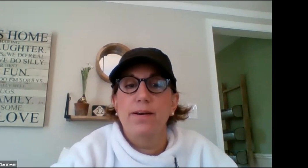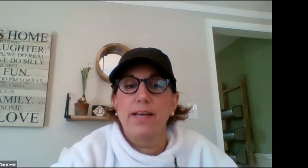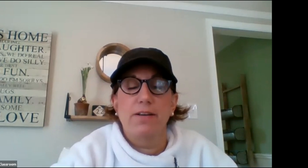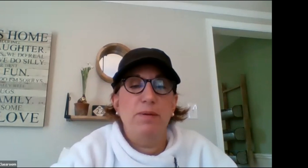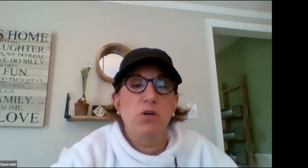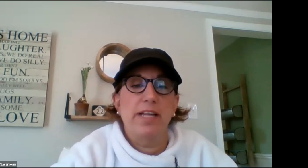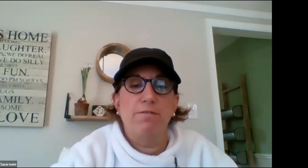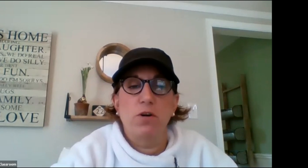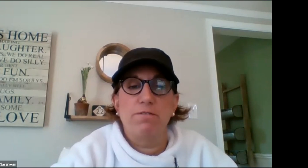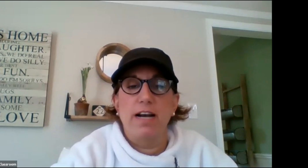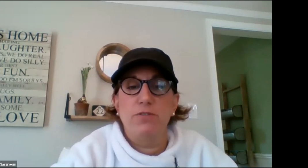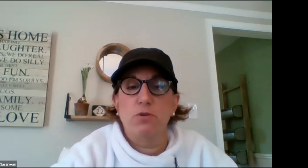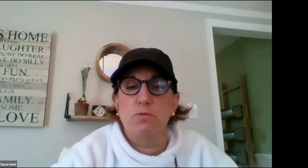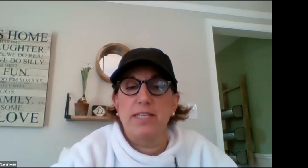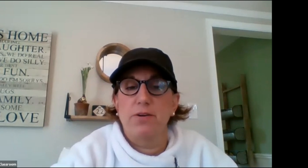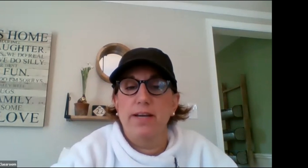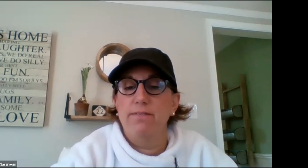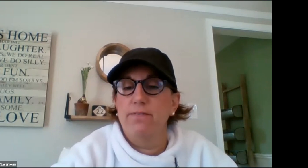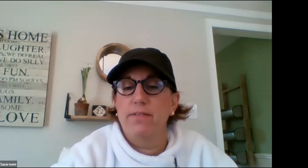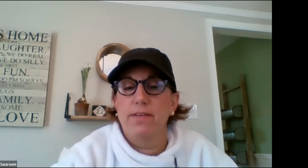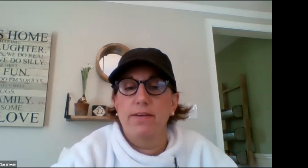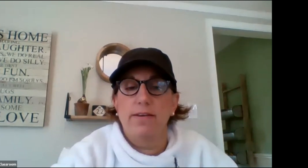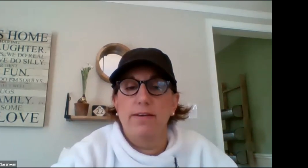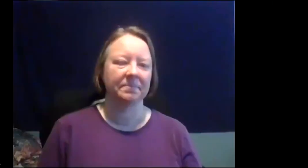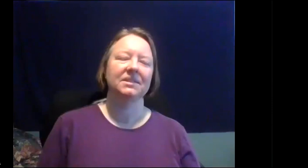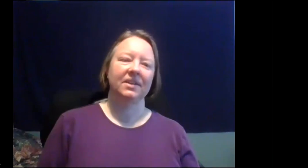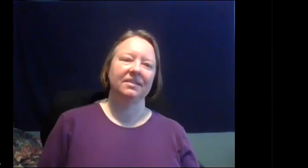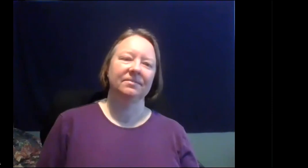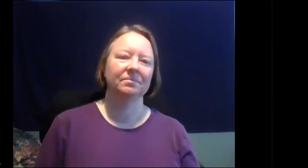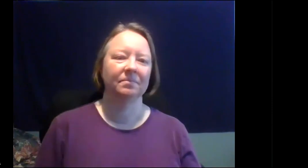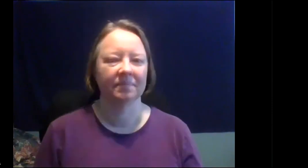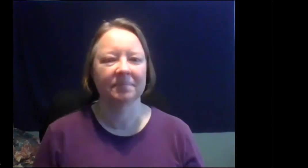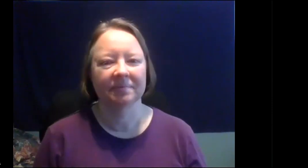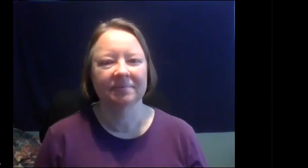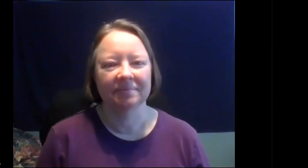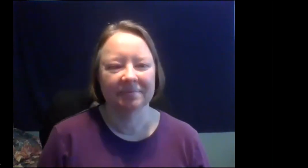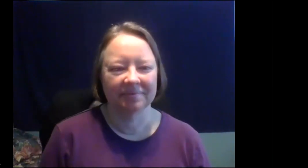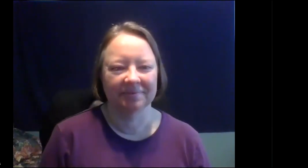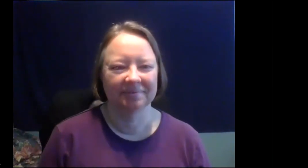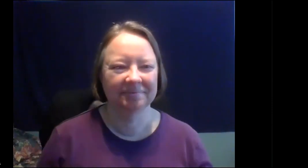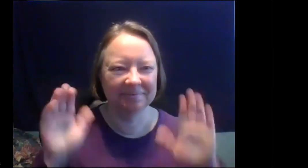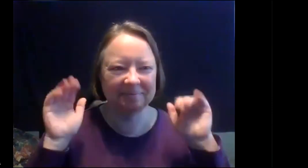Okay, it'll be more like 4 or 5 to a room. Is that okay? That's okay. That's Okay, fine. here we go, everybody. Mhm.